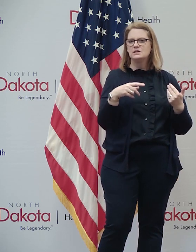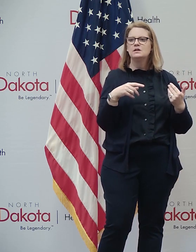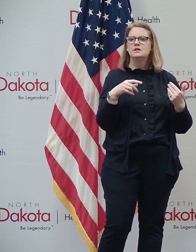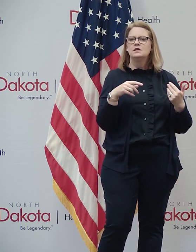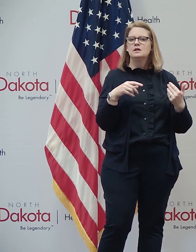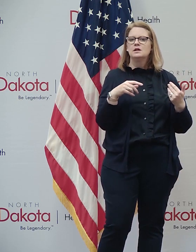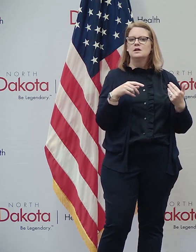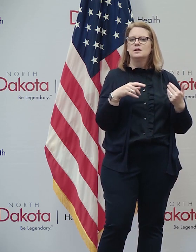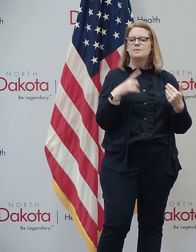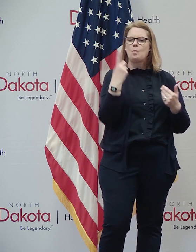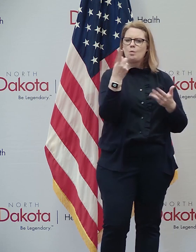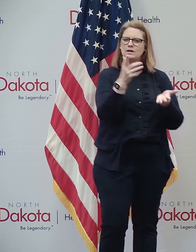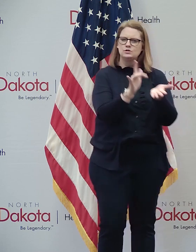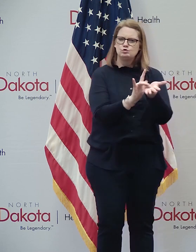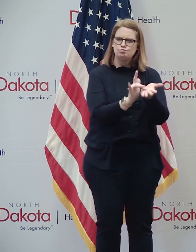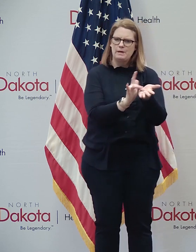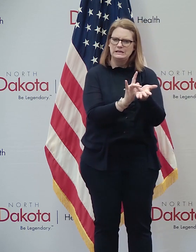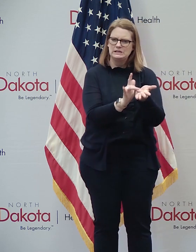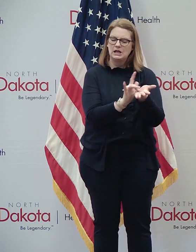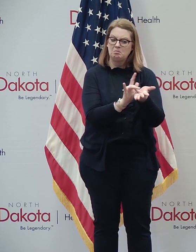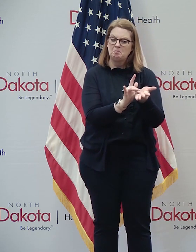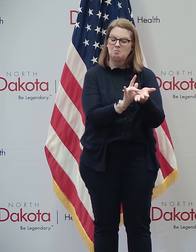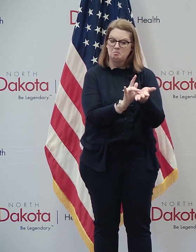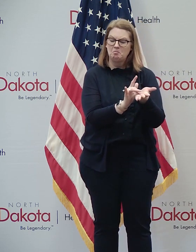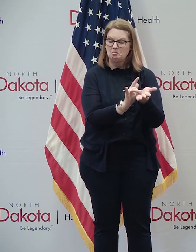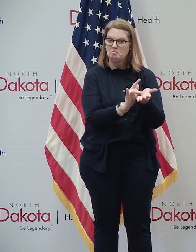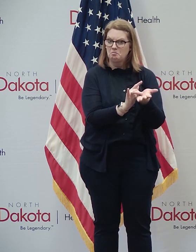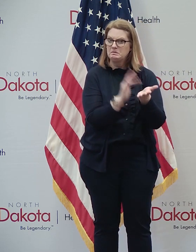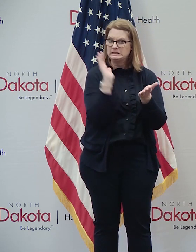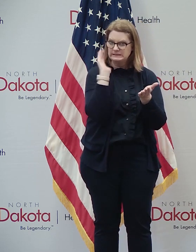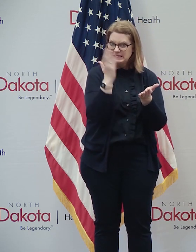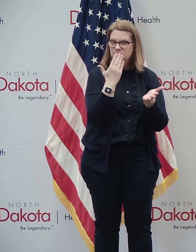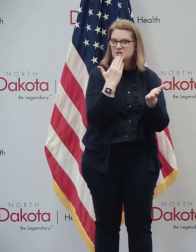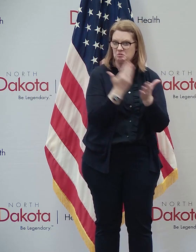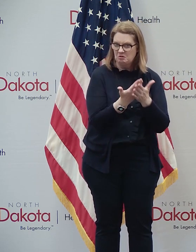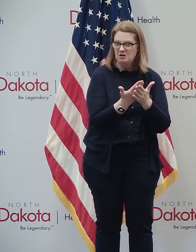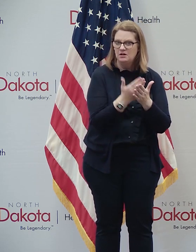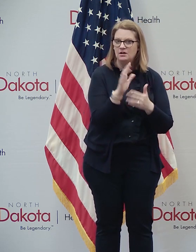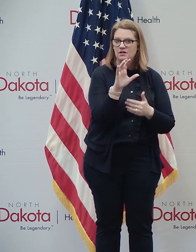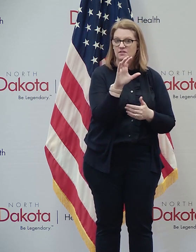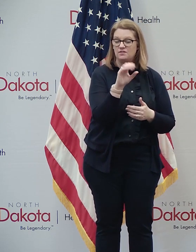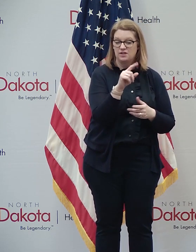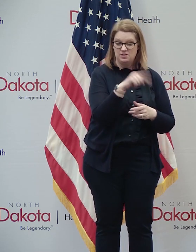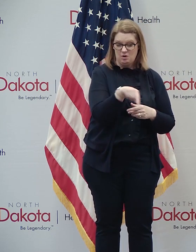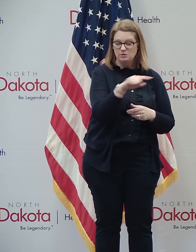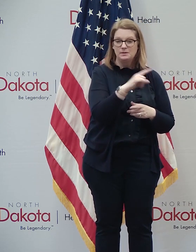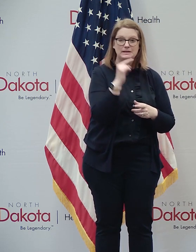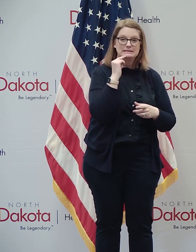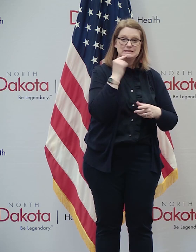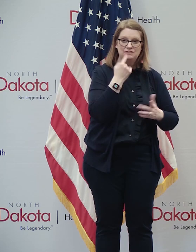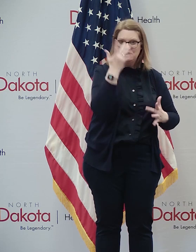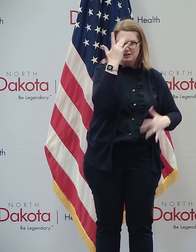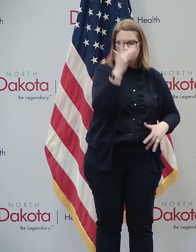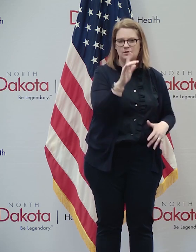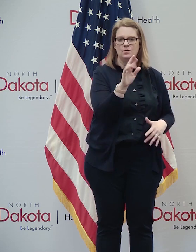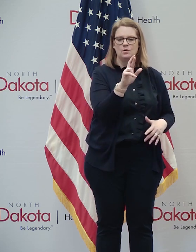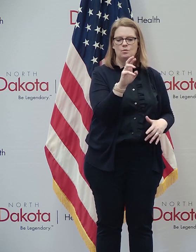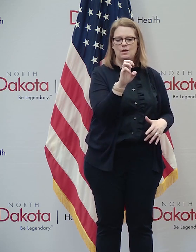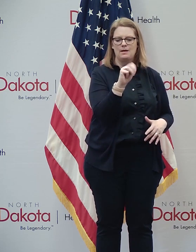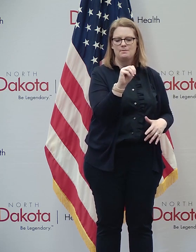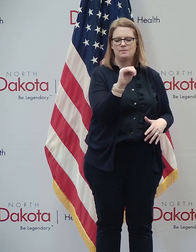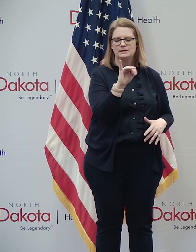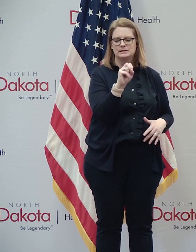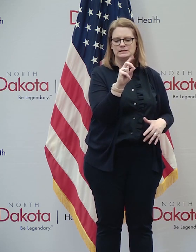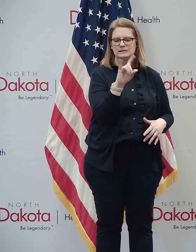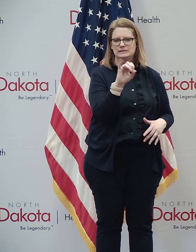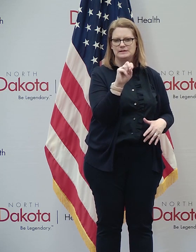one drug that has shown promise in fighting COVID-19 for those that are severely ill is Remdesivir. It's